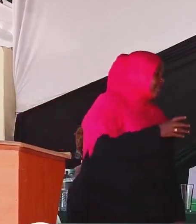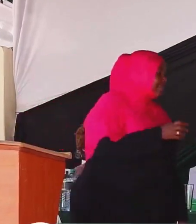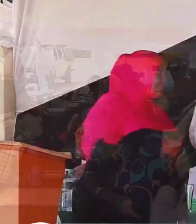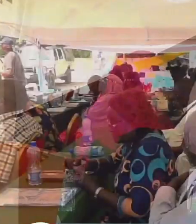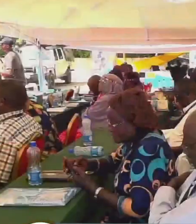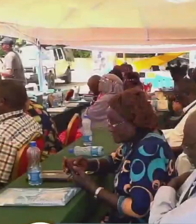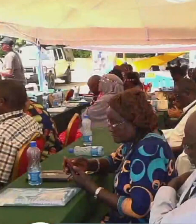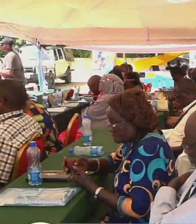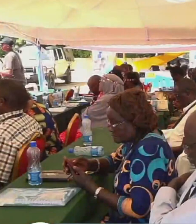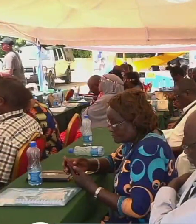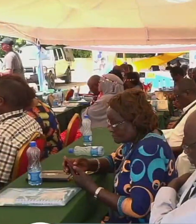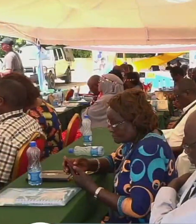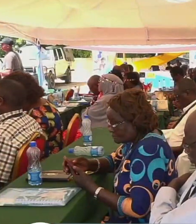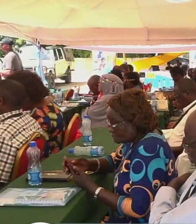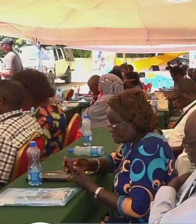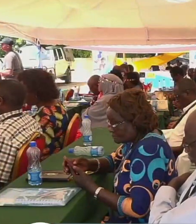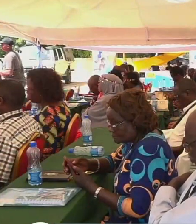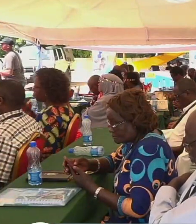Asante.